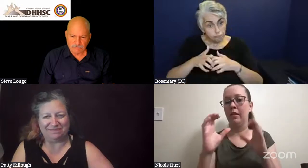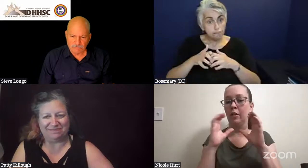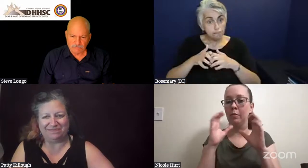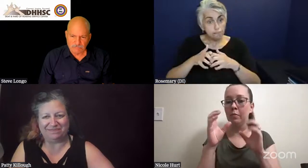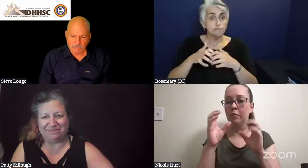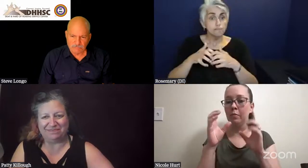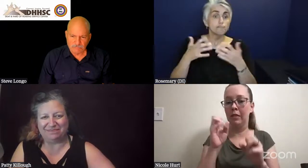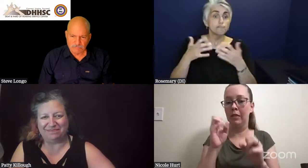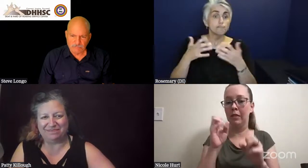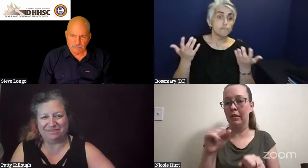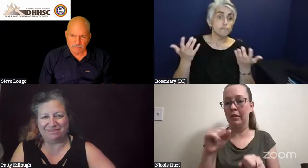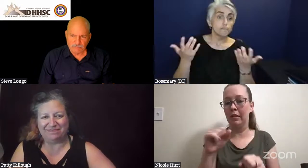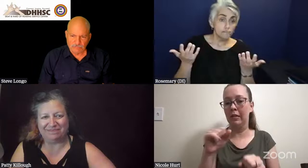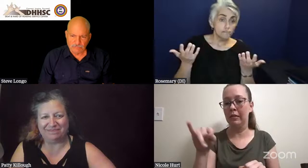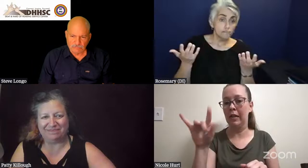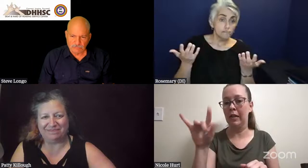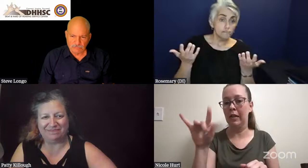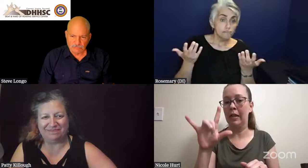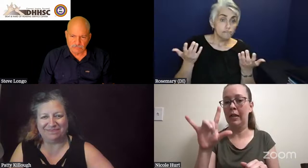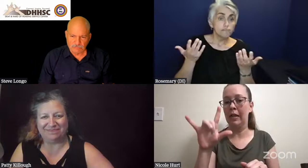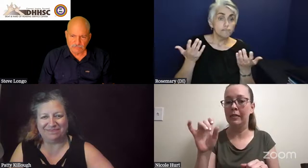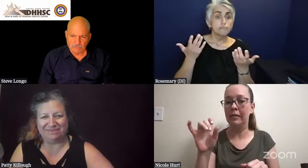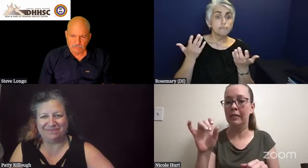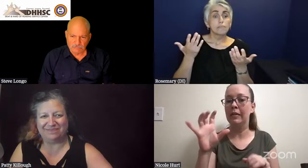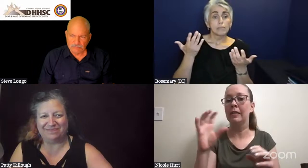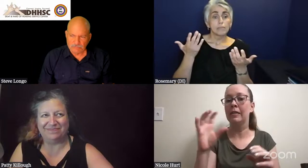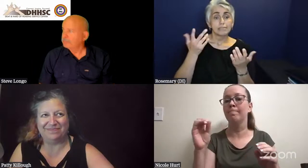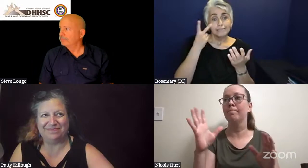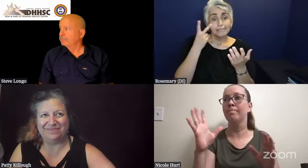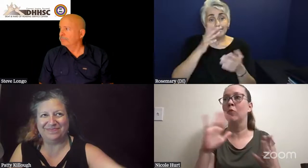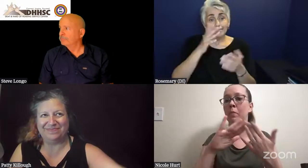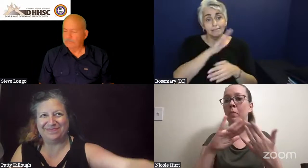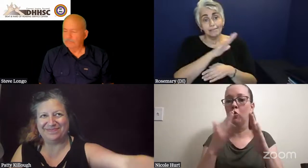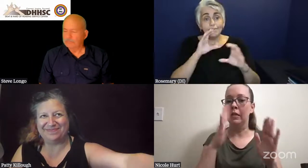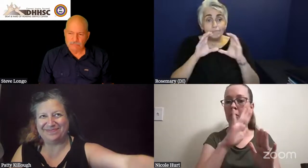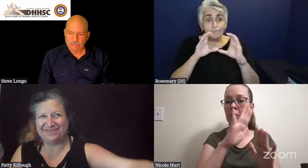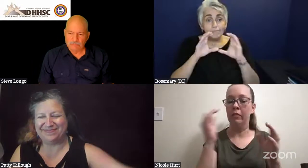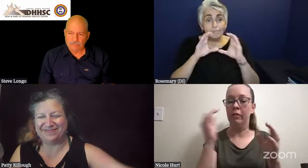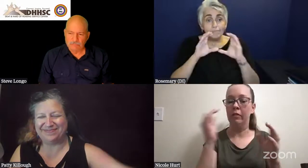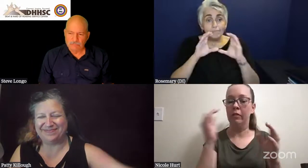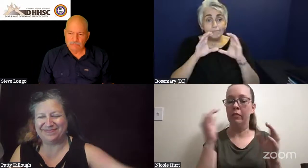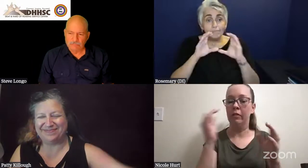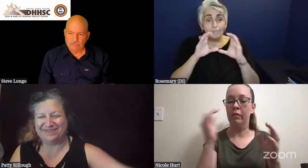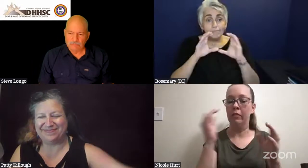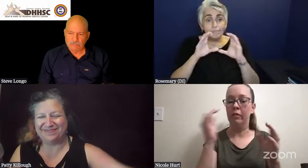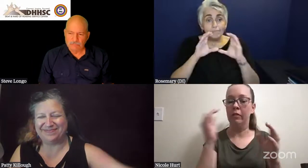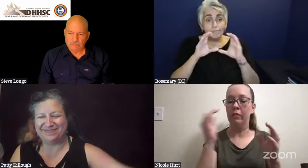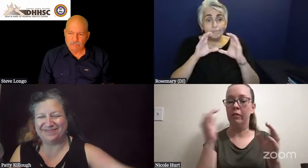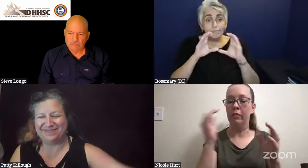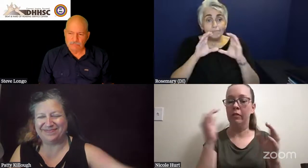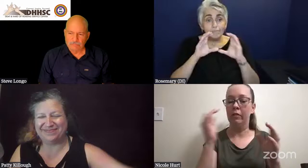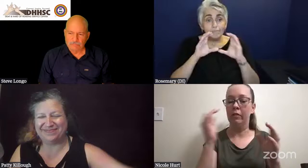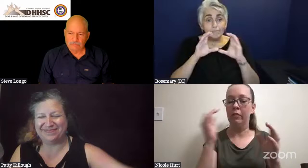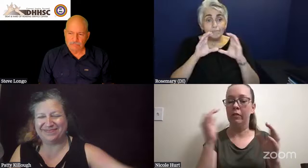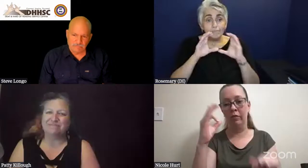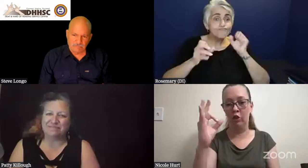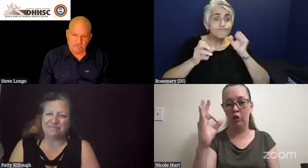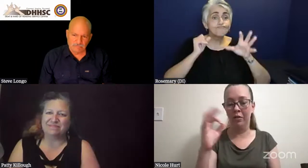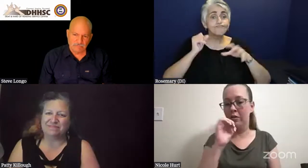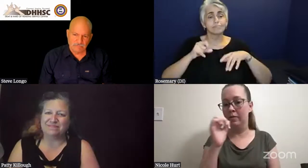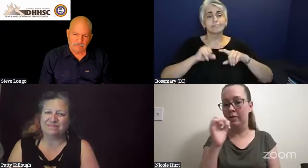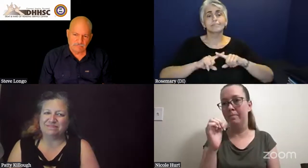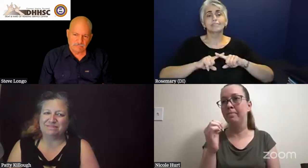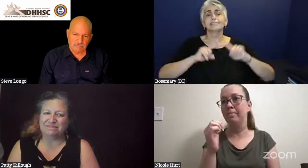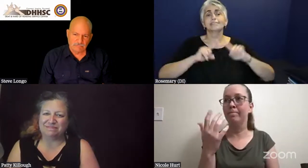Monterey County. So let's see if we can pull something together and see their communication